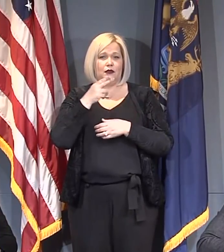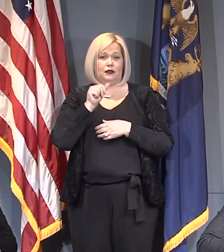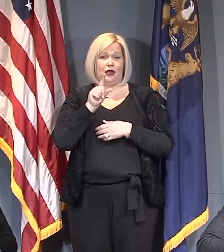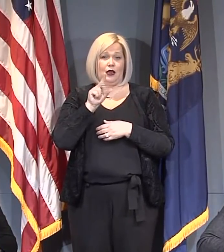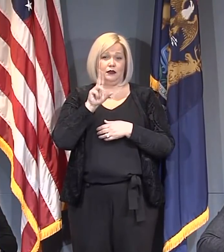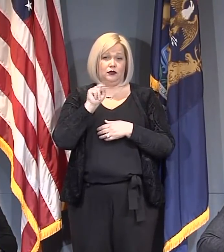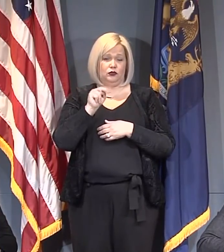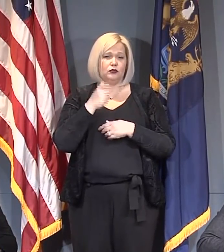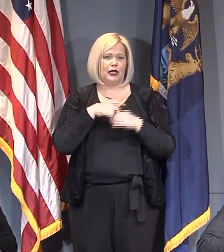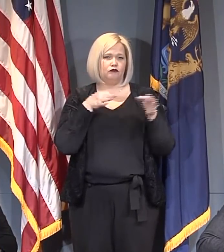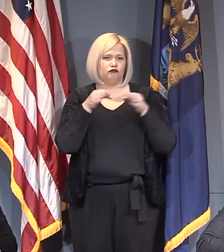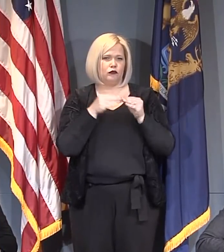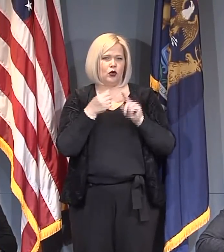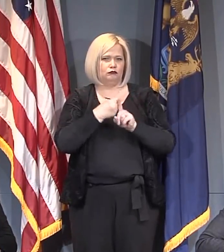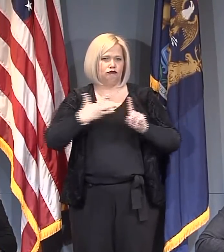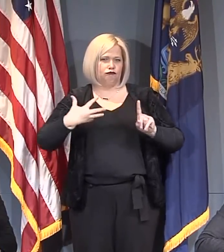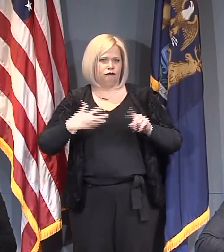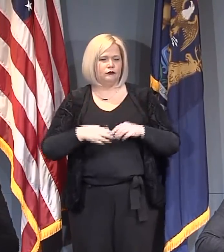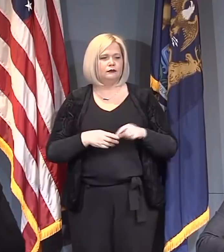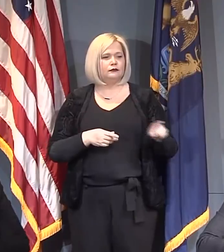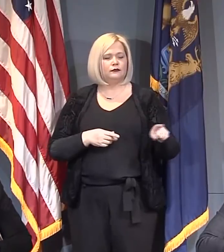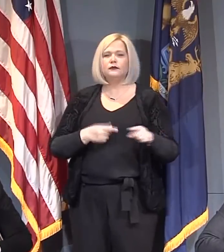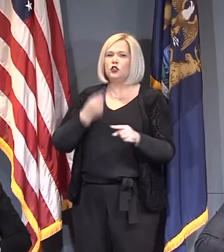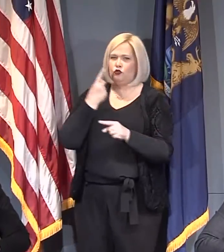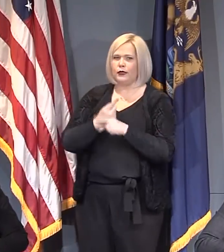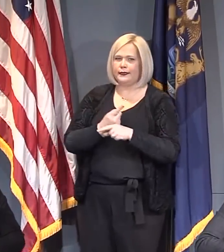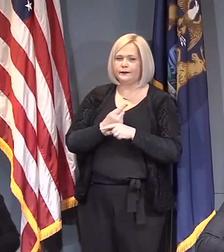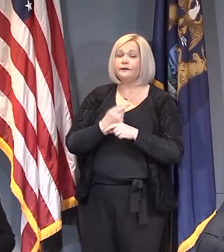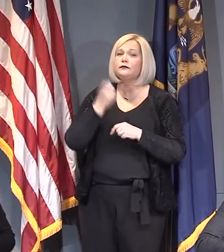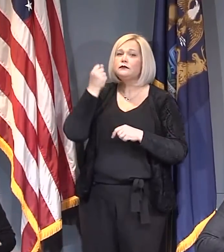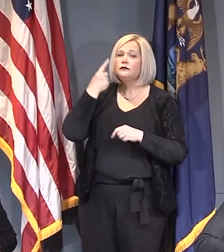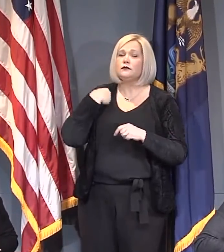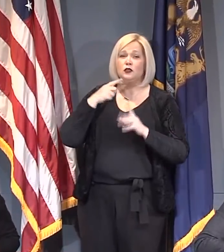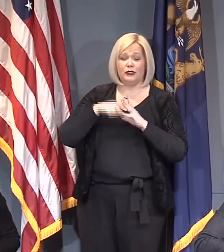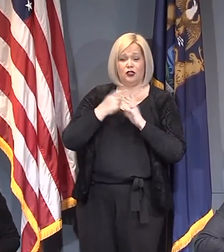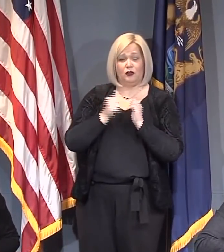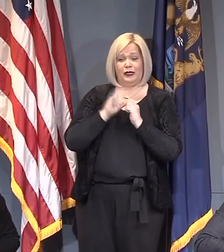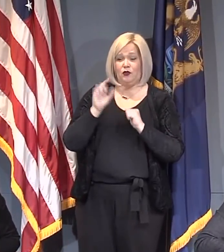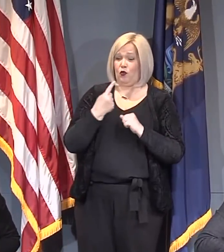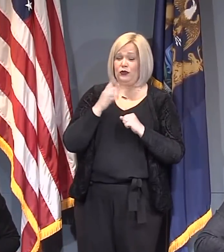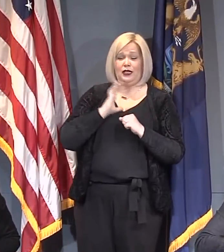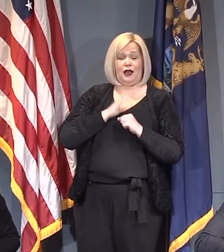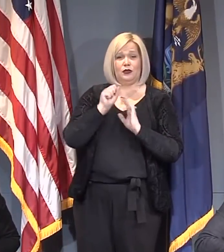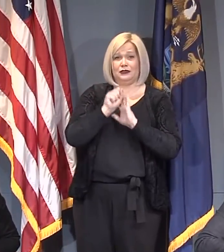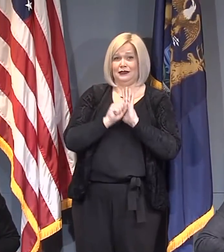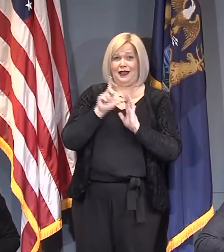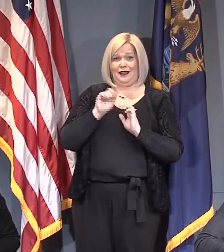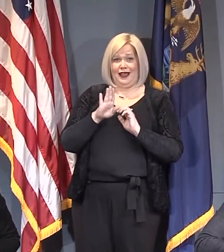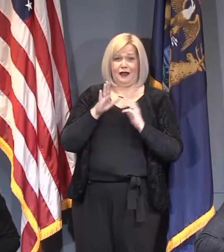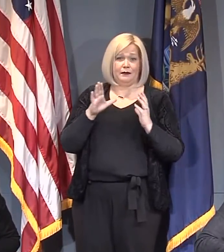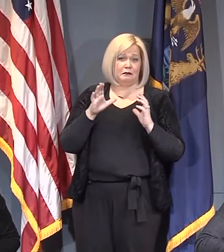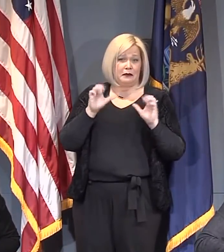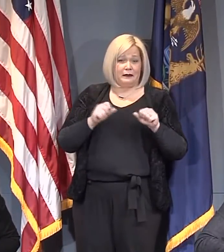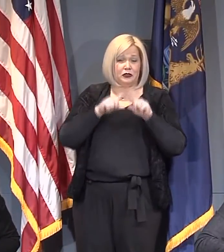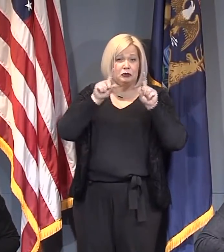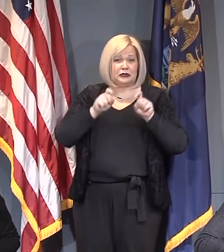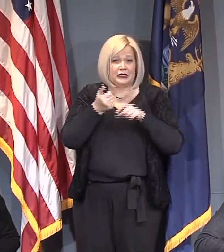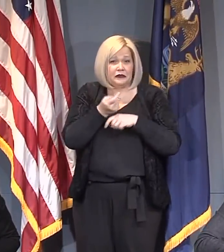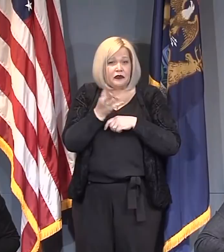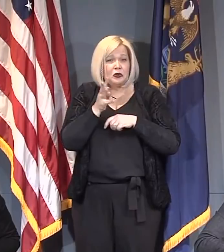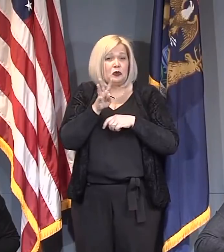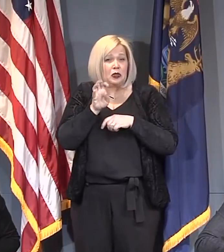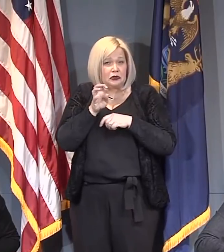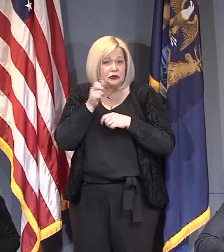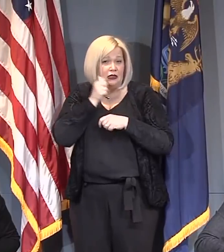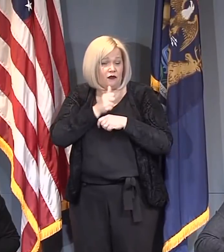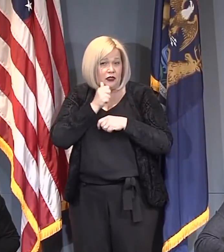give you a little more detail on that. That's right. So we started out in the state with only our state lab being able to do a couple hundred tests a day. And